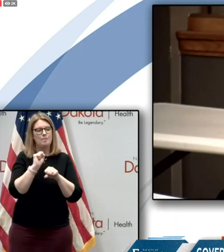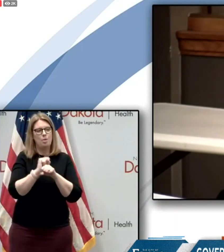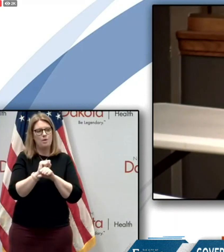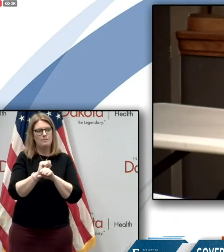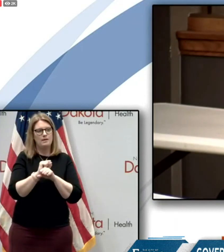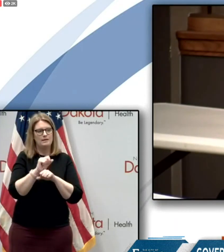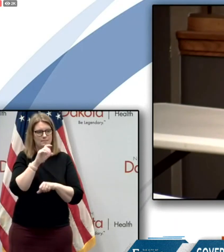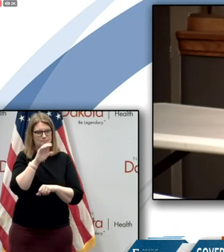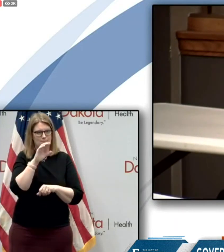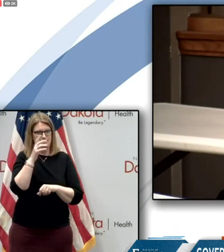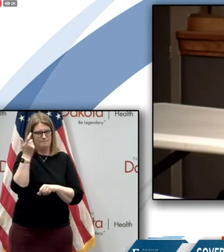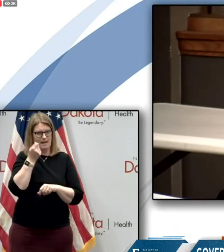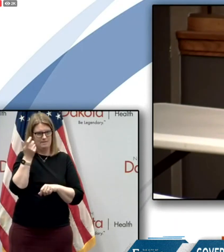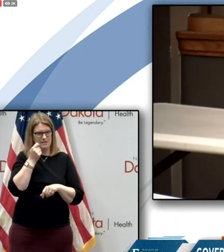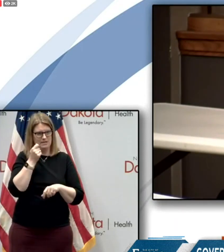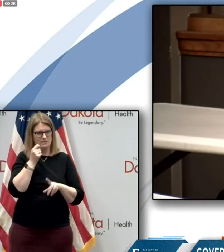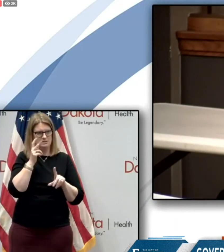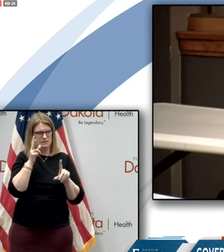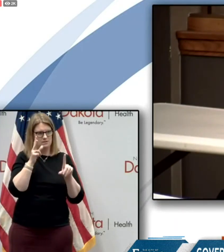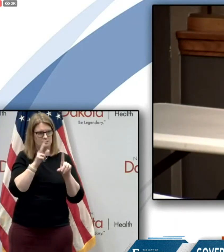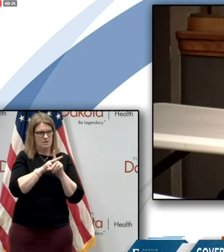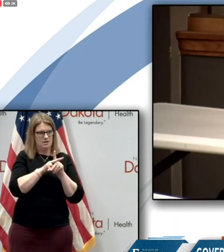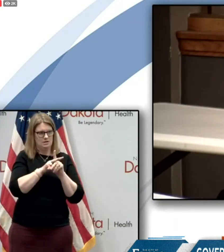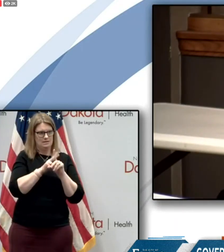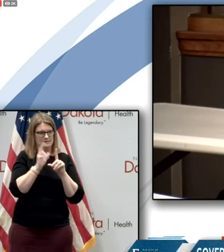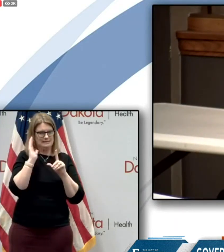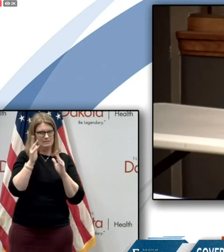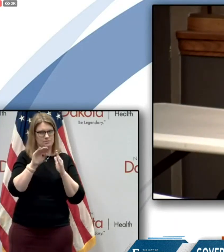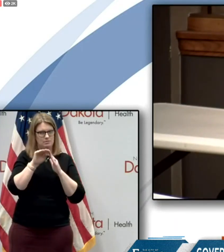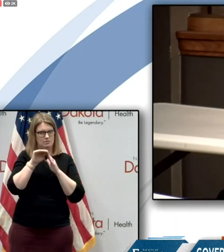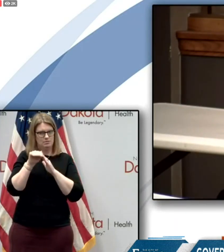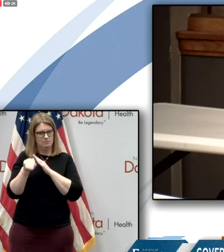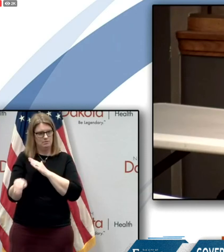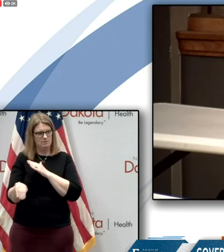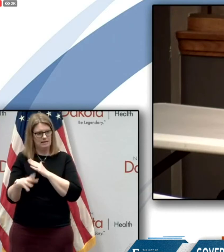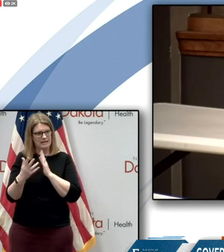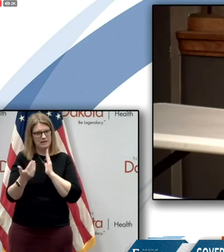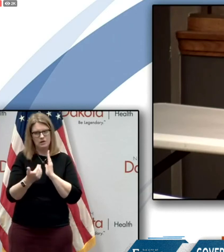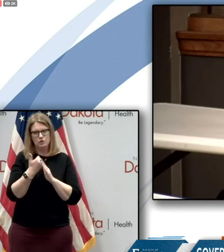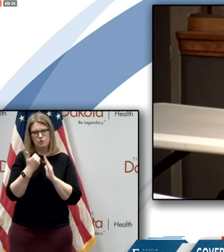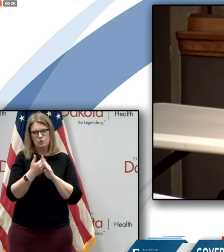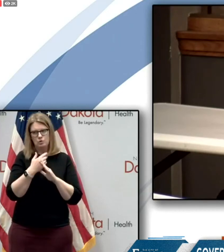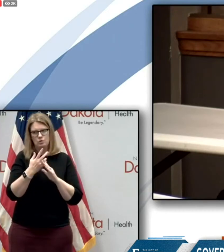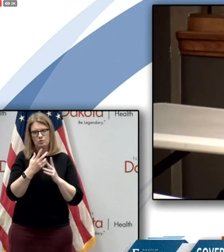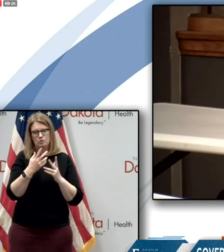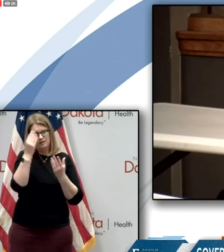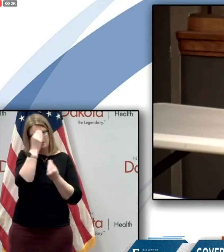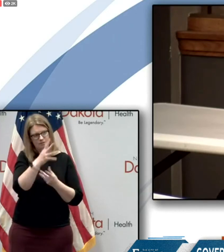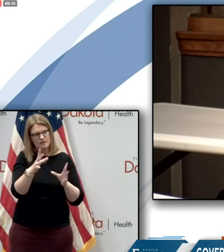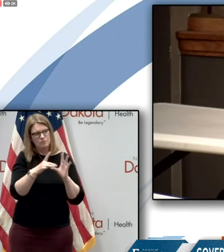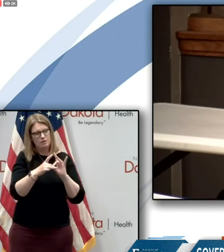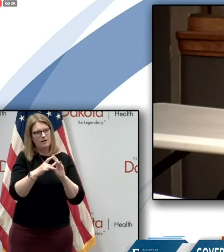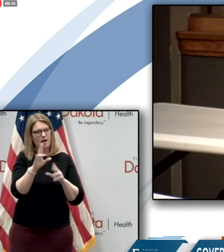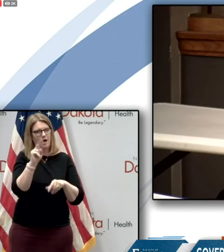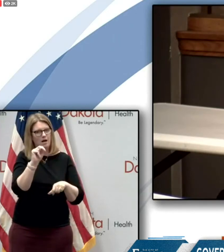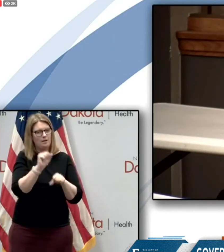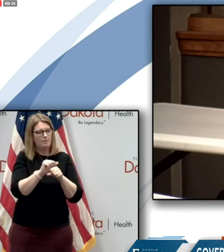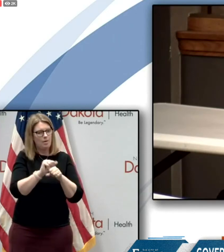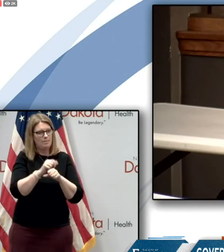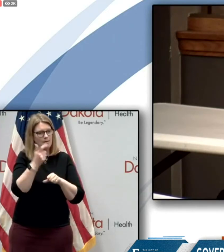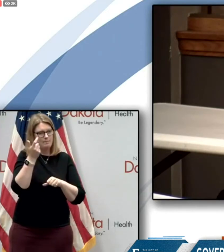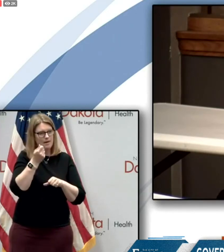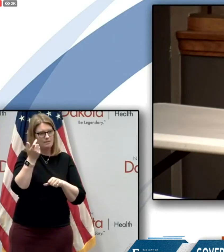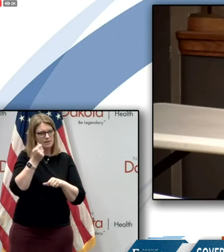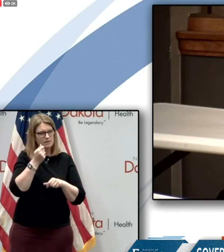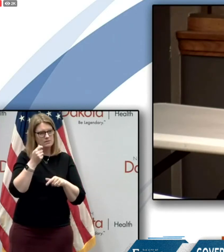the right way. I was just curious if you have any new figures on unemployment and people seeking unemployment benefits, and